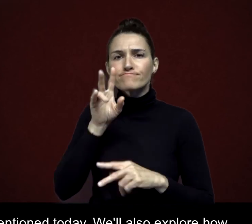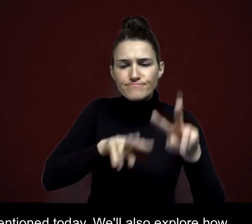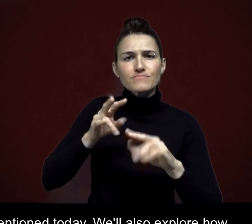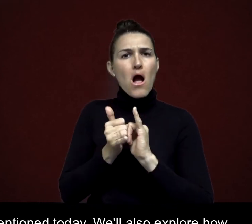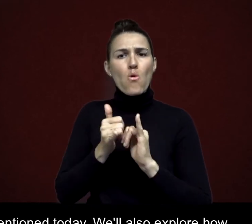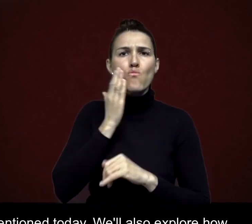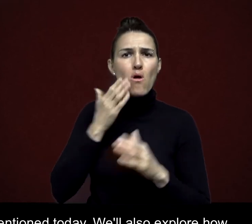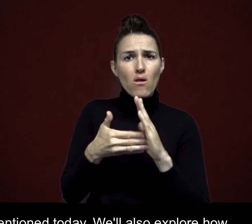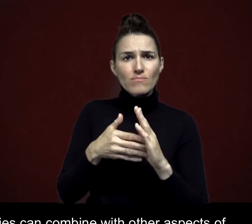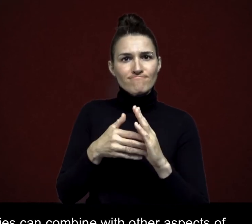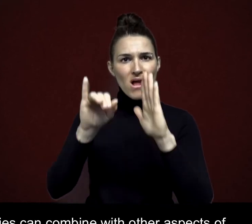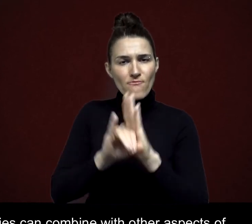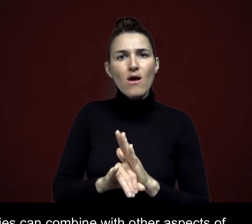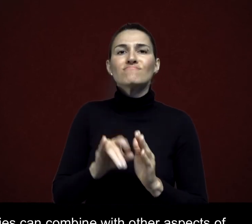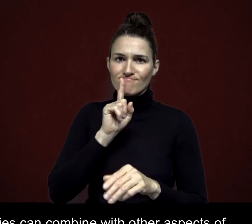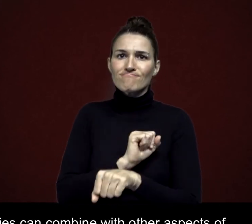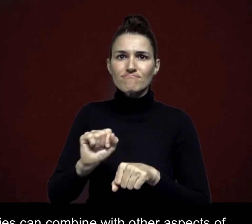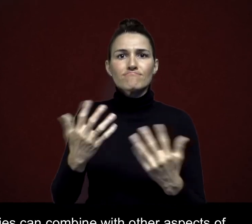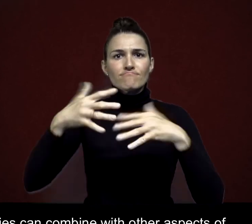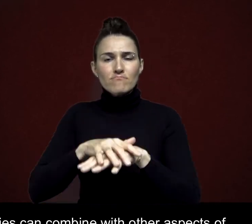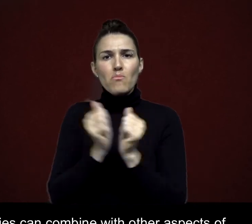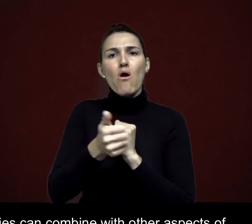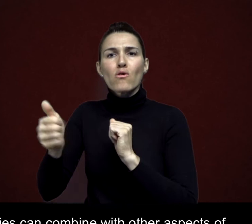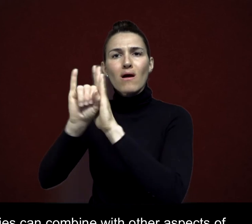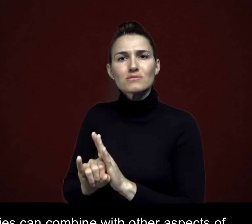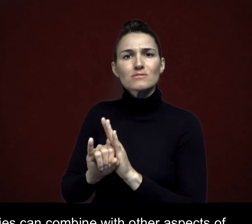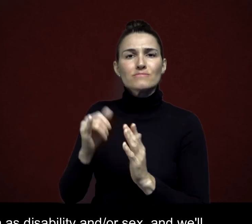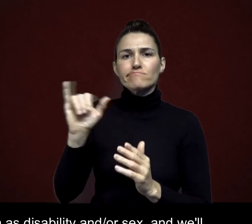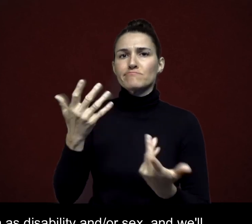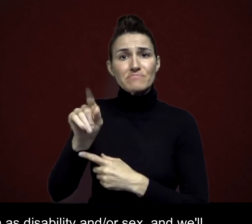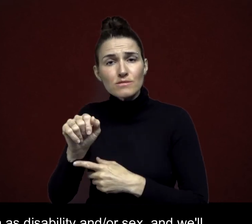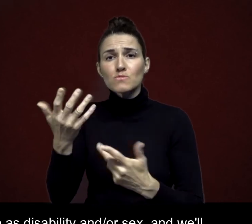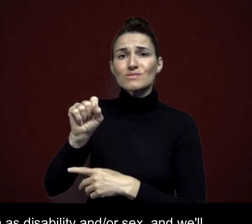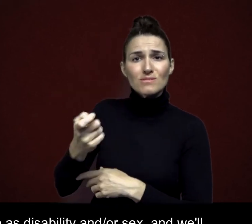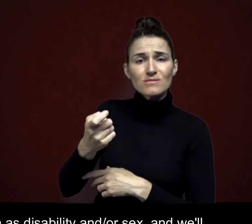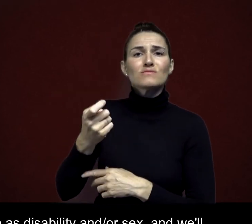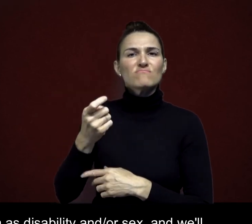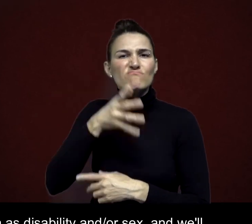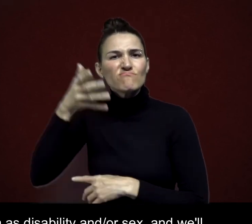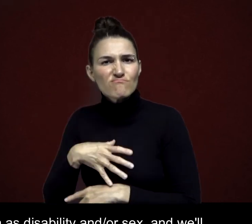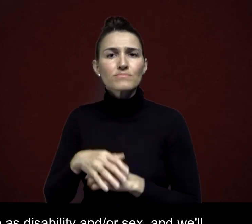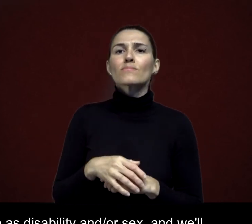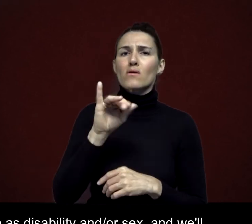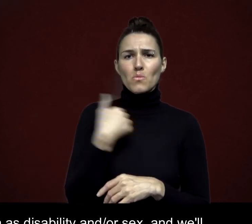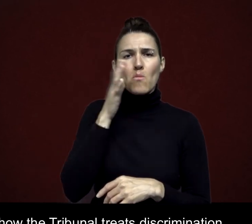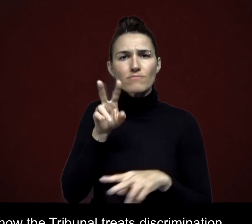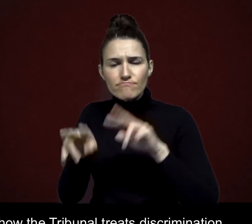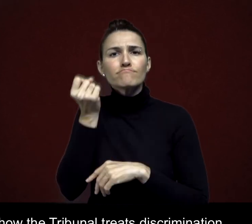also explore how racial identities can combine with other aspects of identity, such as disability and/or sex, and we'll understand how